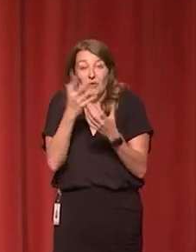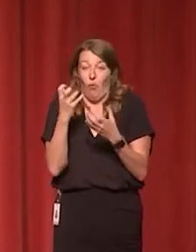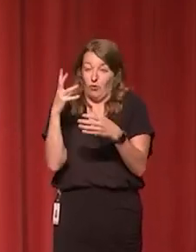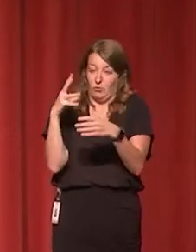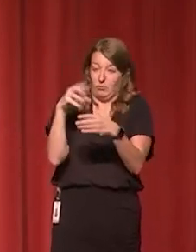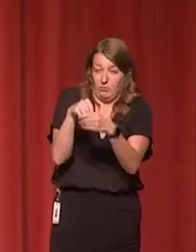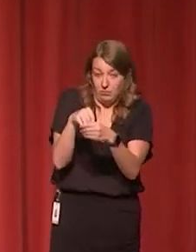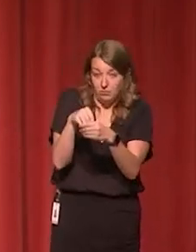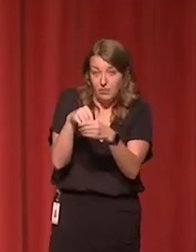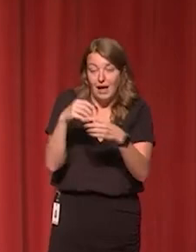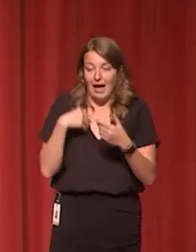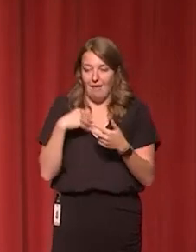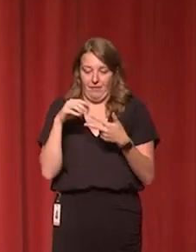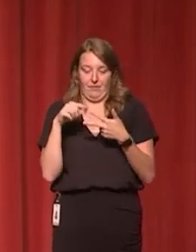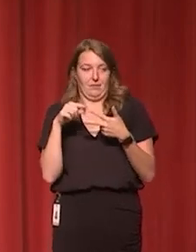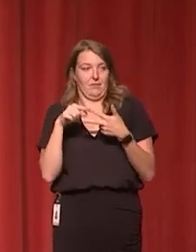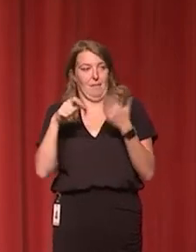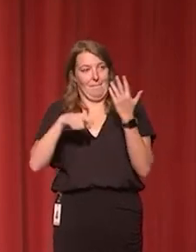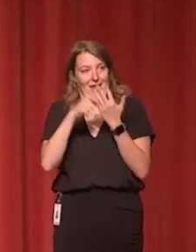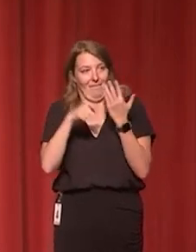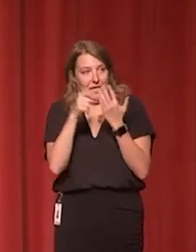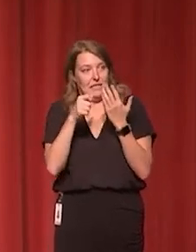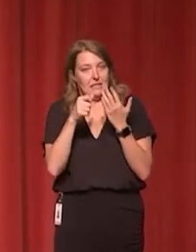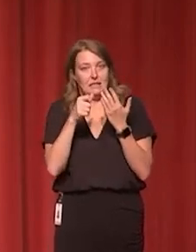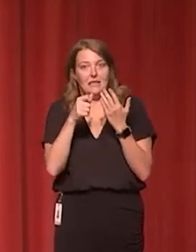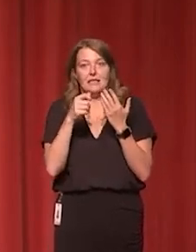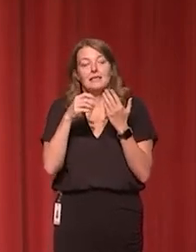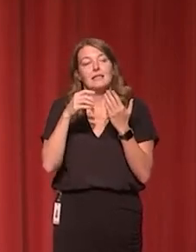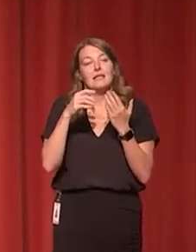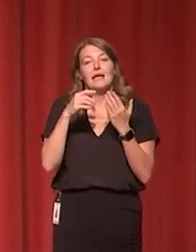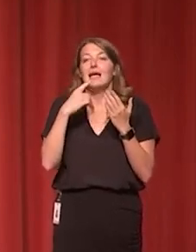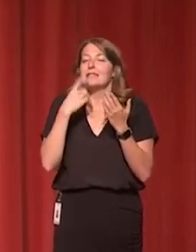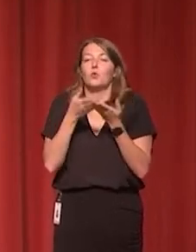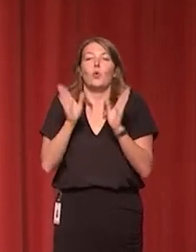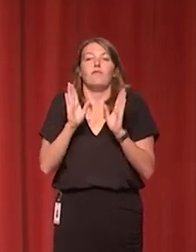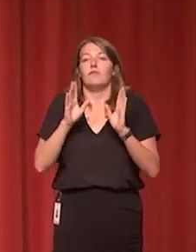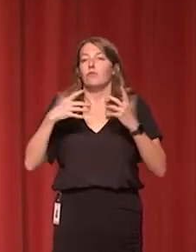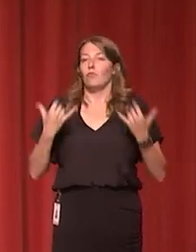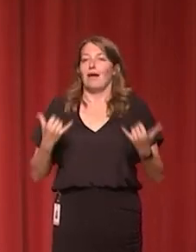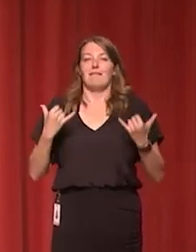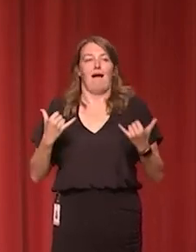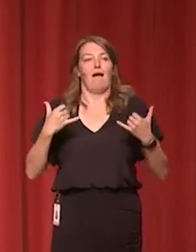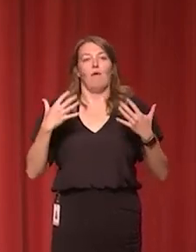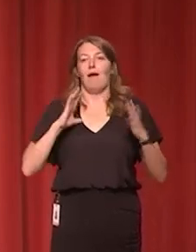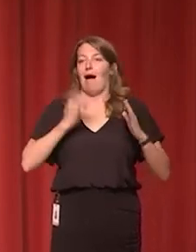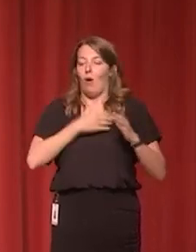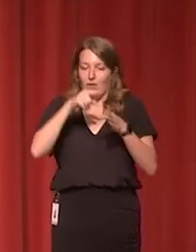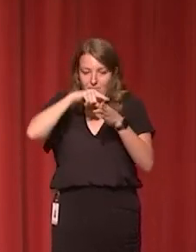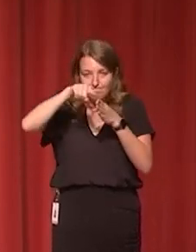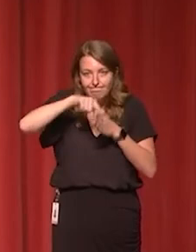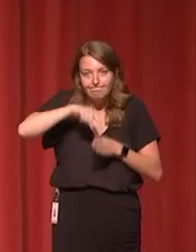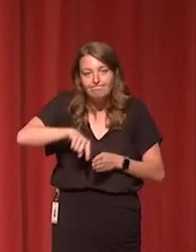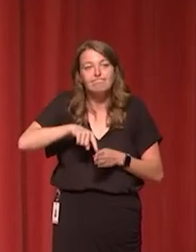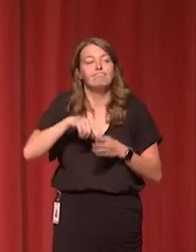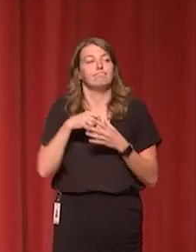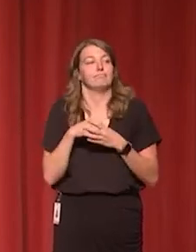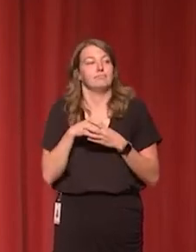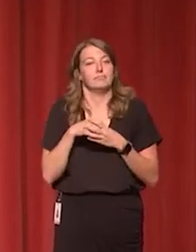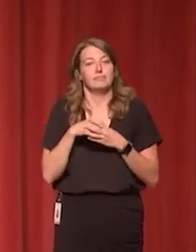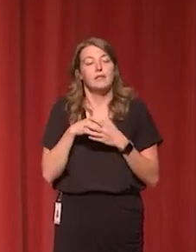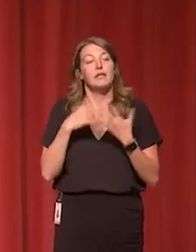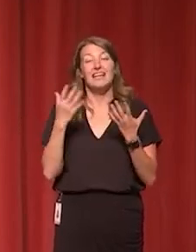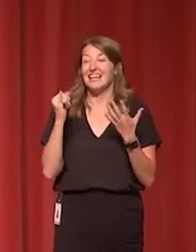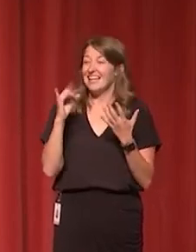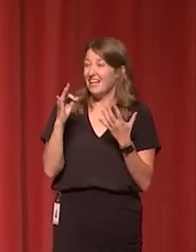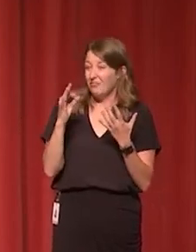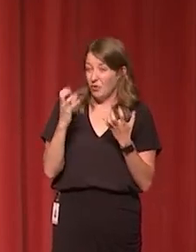a Solution. This brochure gives an overview of what we're currently working on at the Wisconsin Alzheimer's Disease Research Center. If you'd